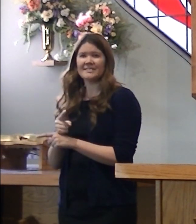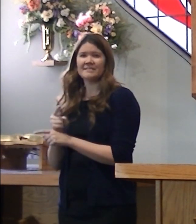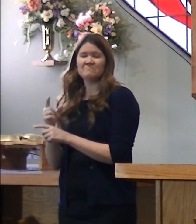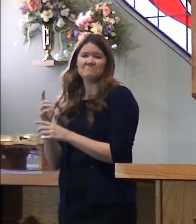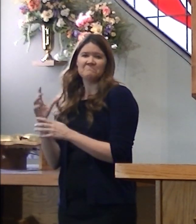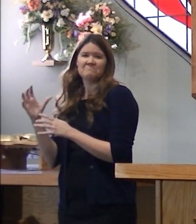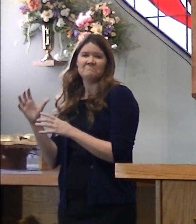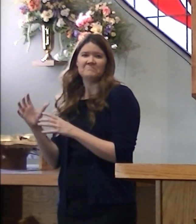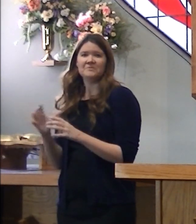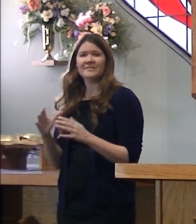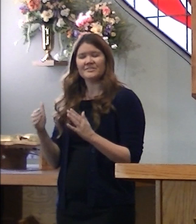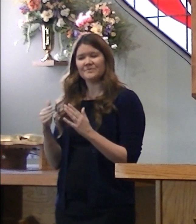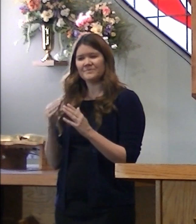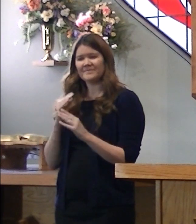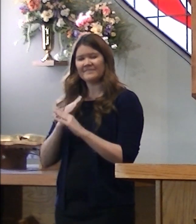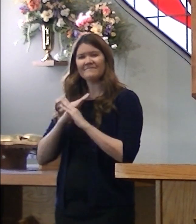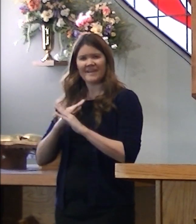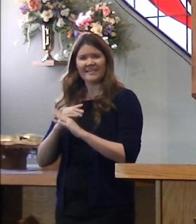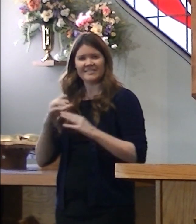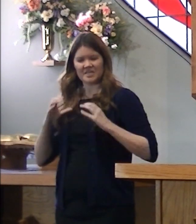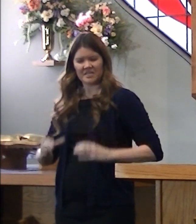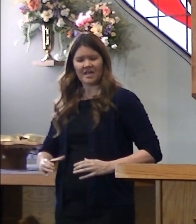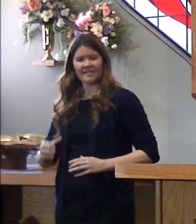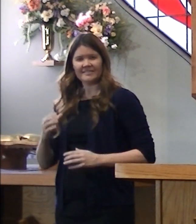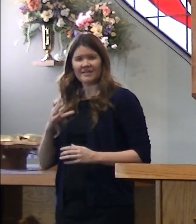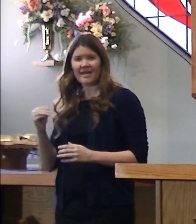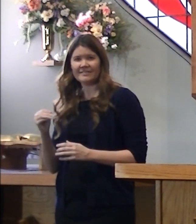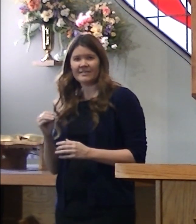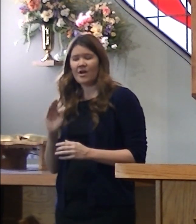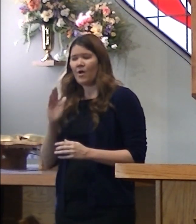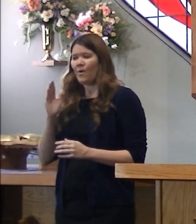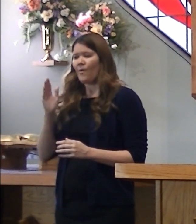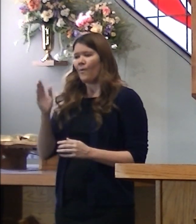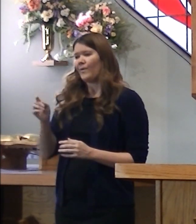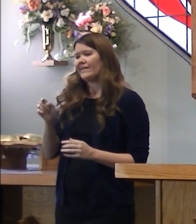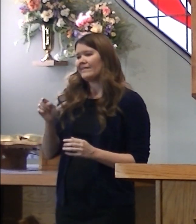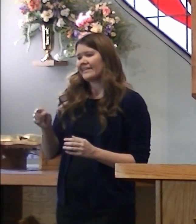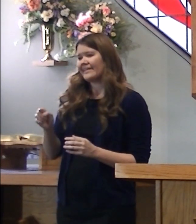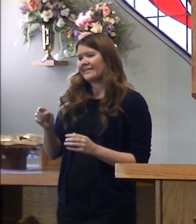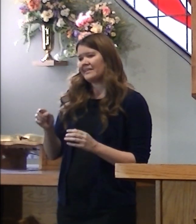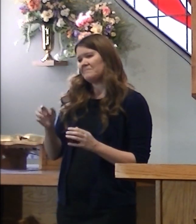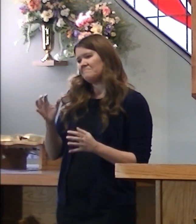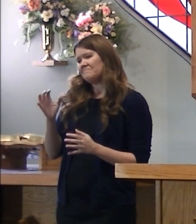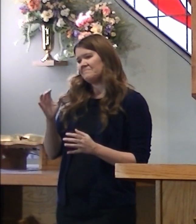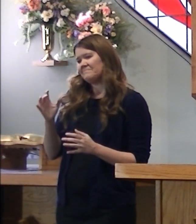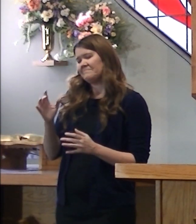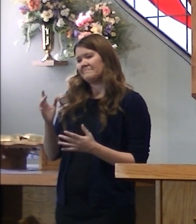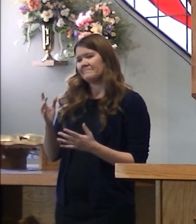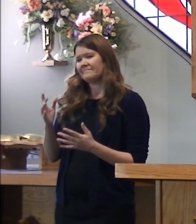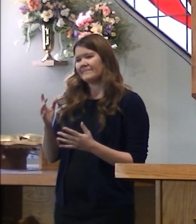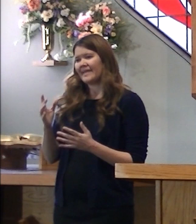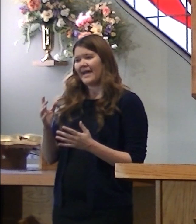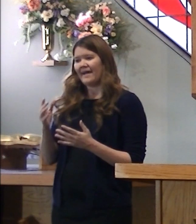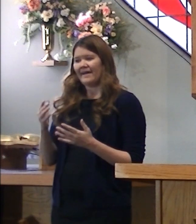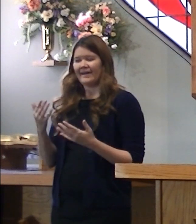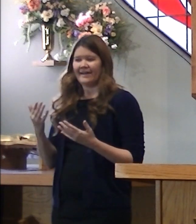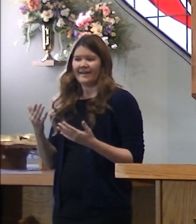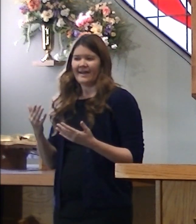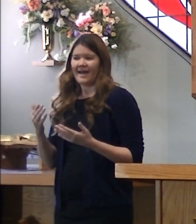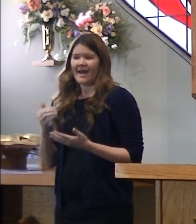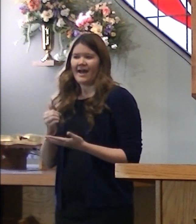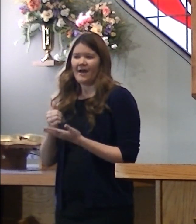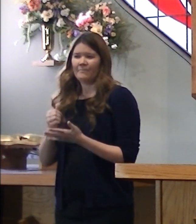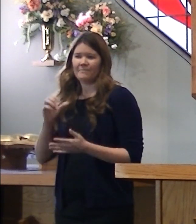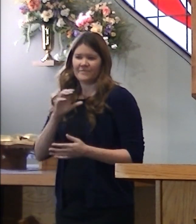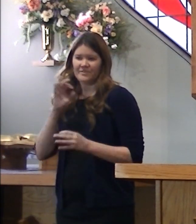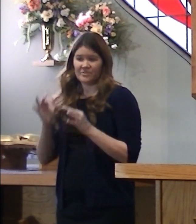client? Will he be able to deal with the judge and his decisions as they're